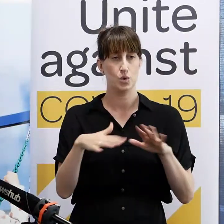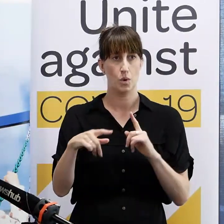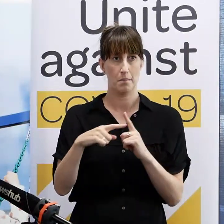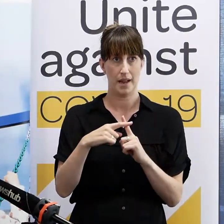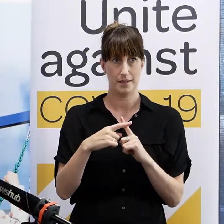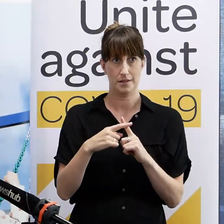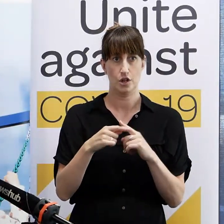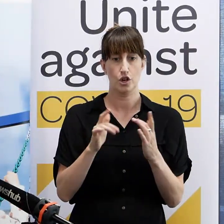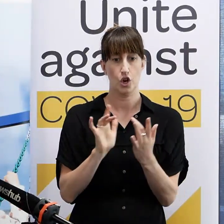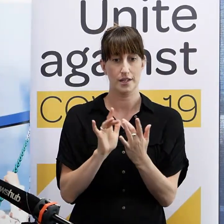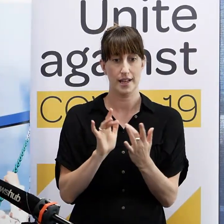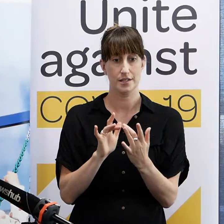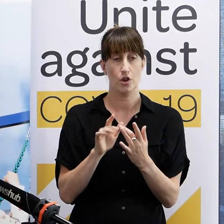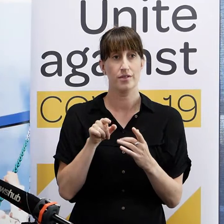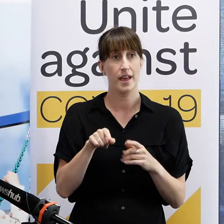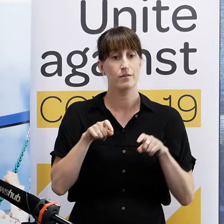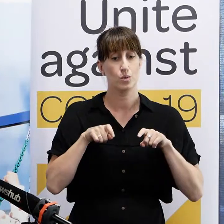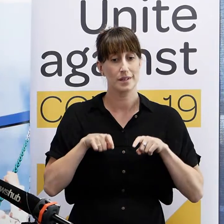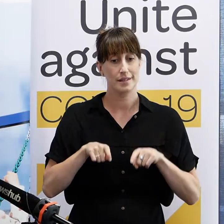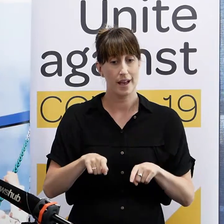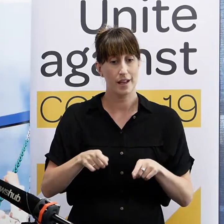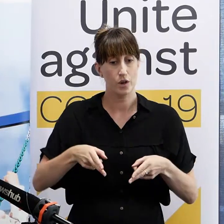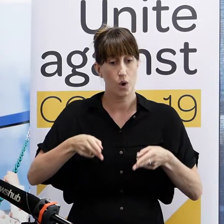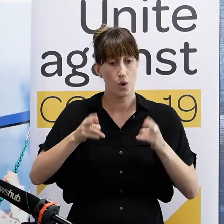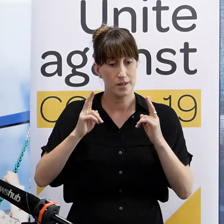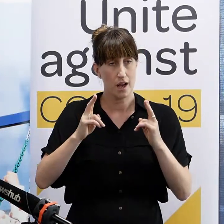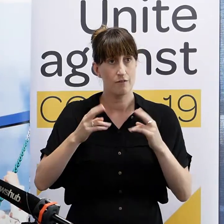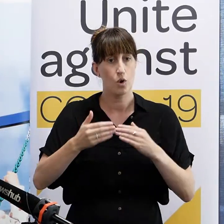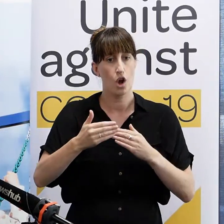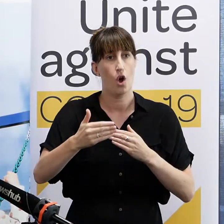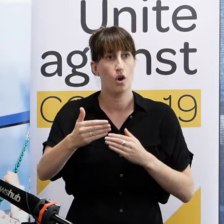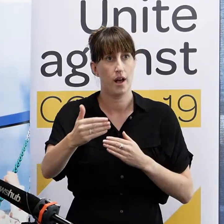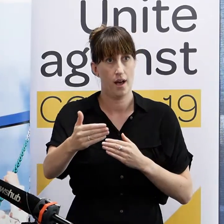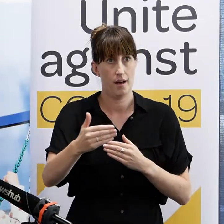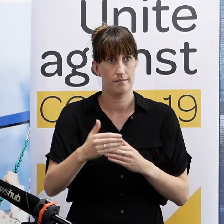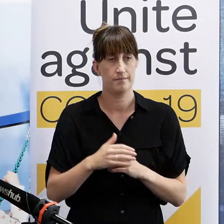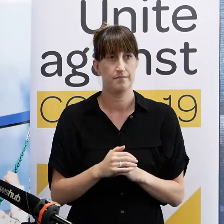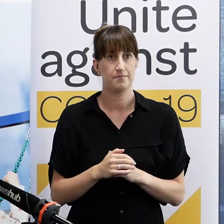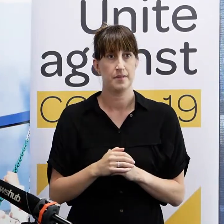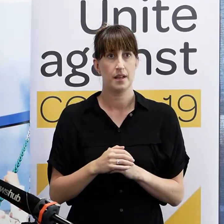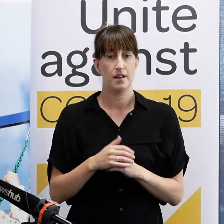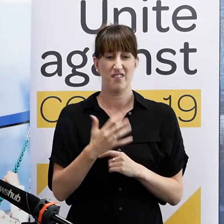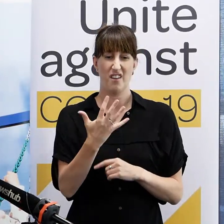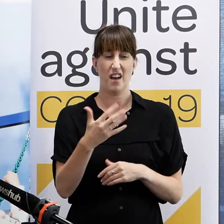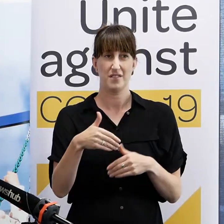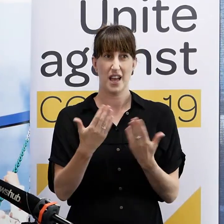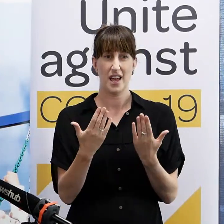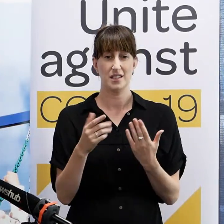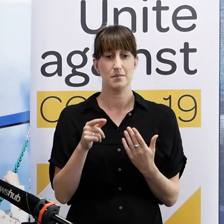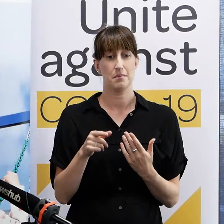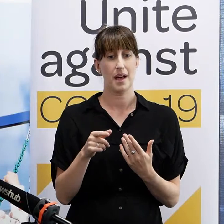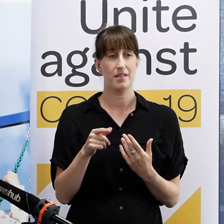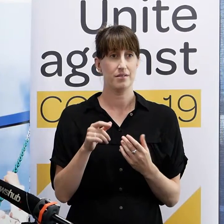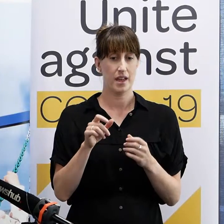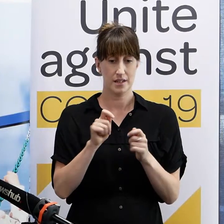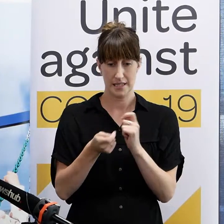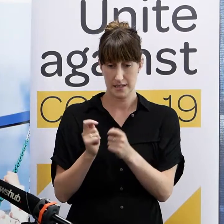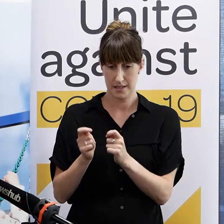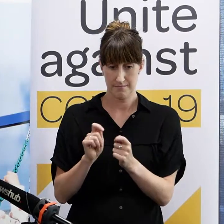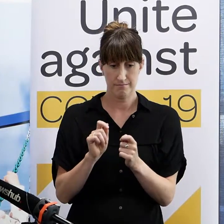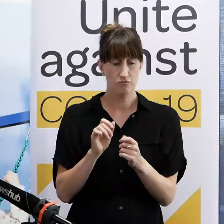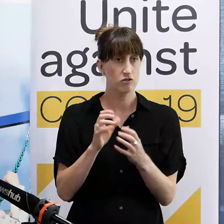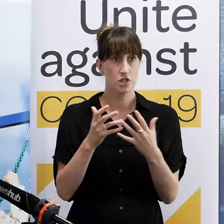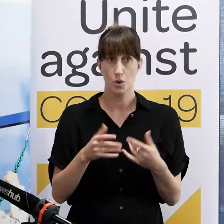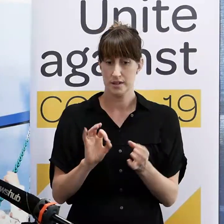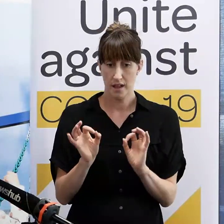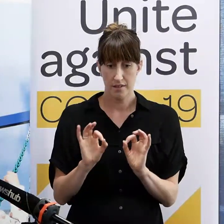have subsequently tested negative, displayed no symptoms, and have been released yesterday from managed isolation. On